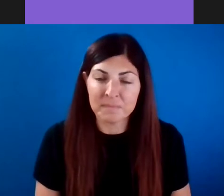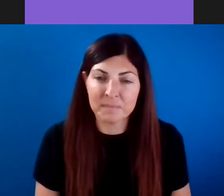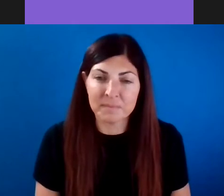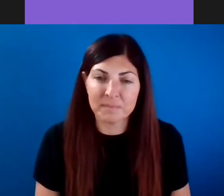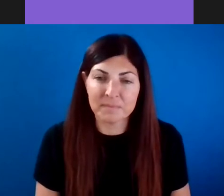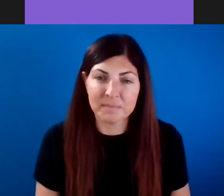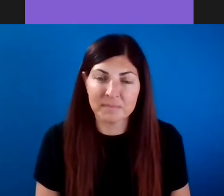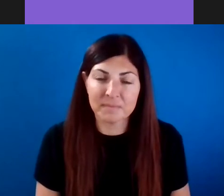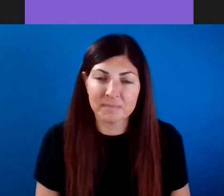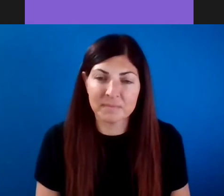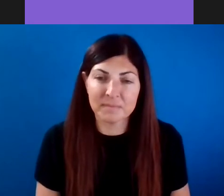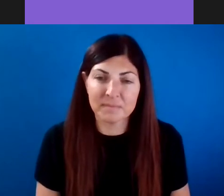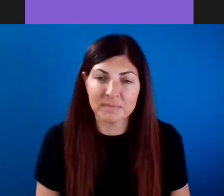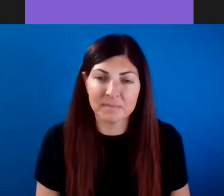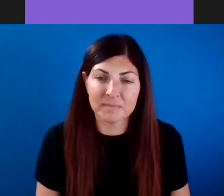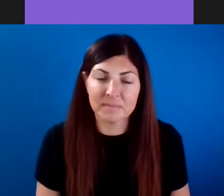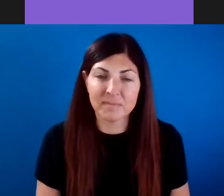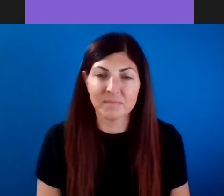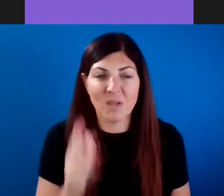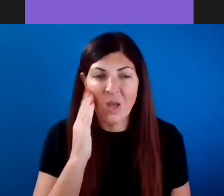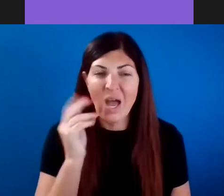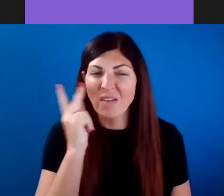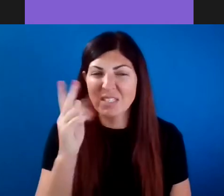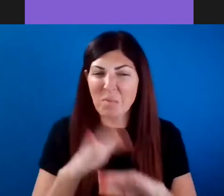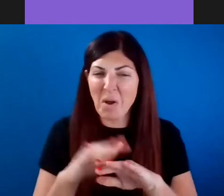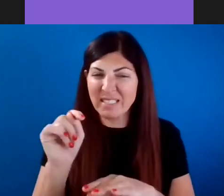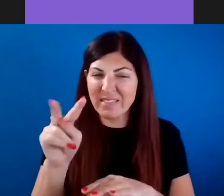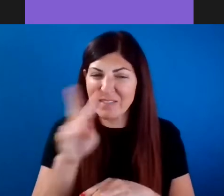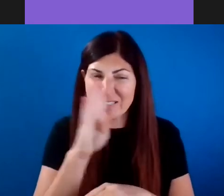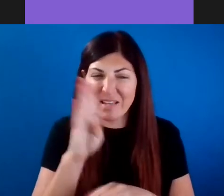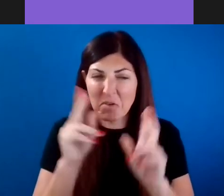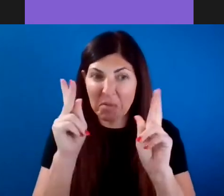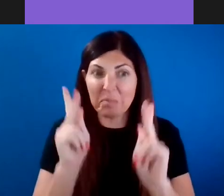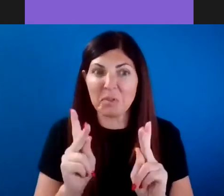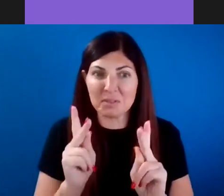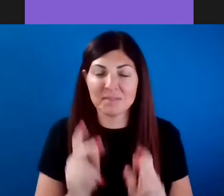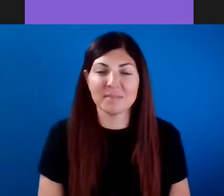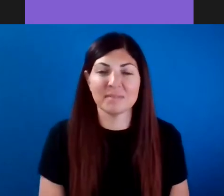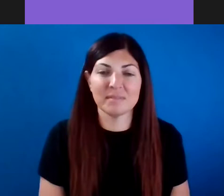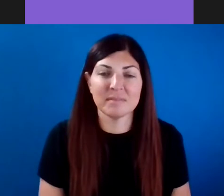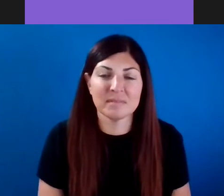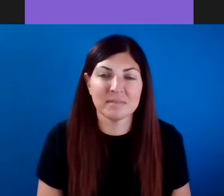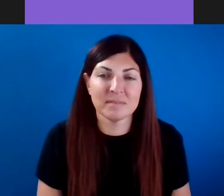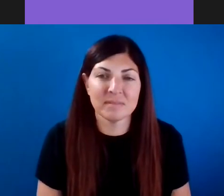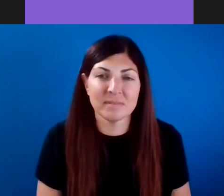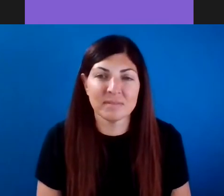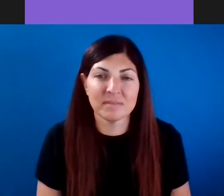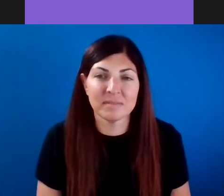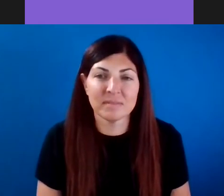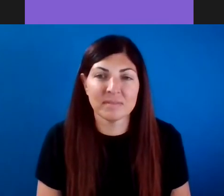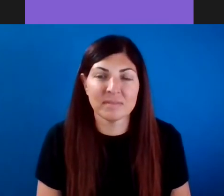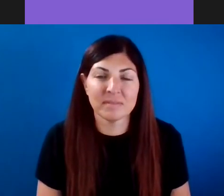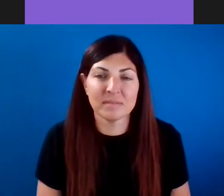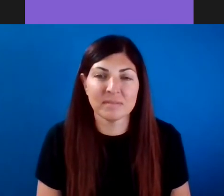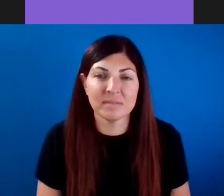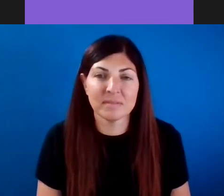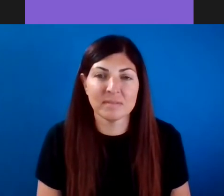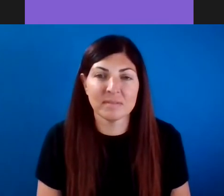All right. I'd seen those on TV, but never in person. So, whoops, is it playing again?